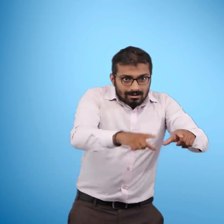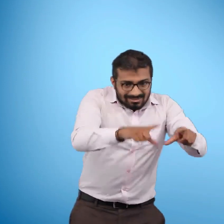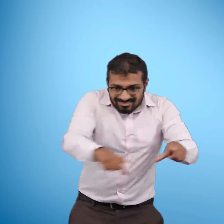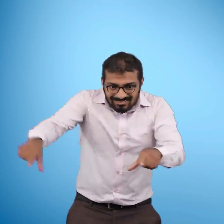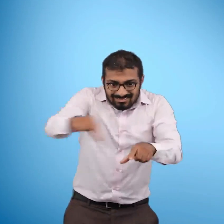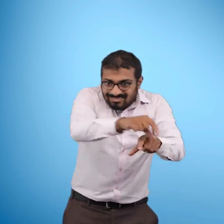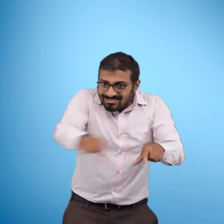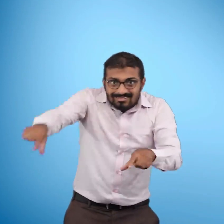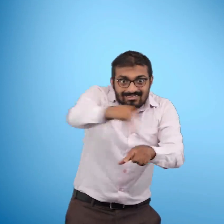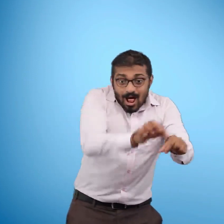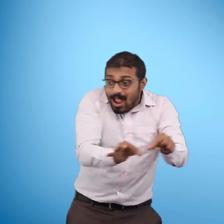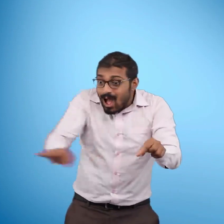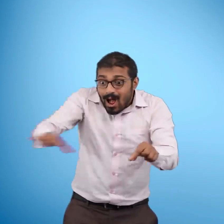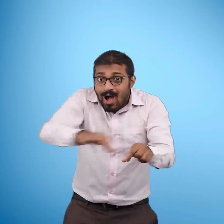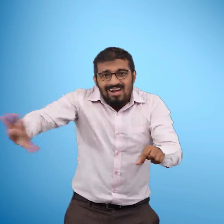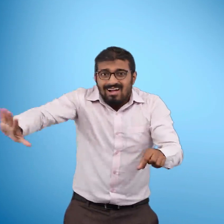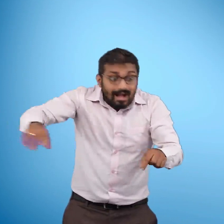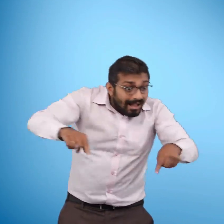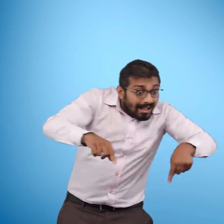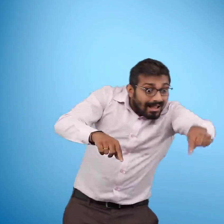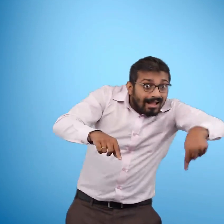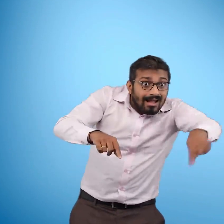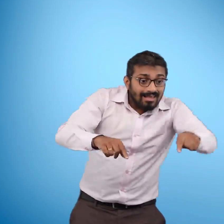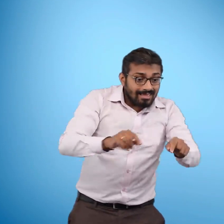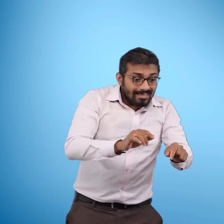Then what is the shortest length of the path?